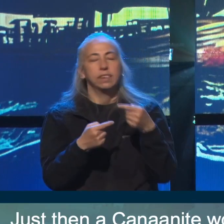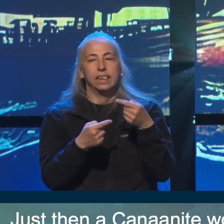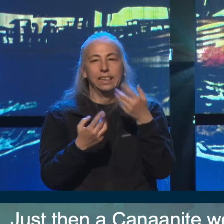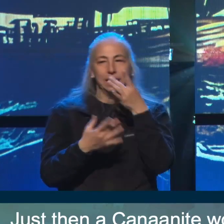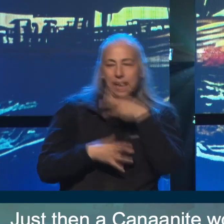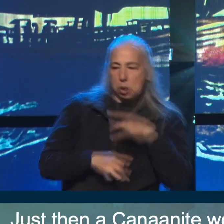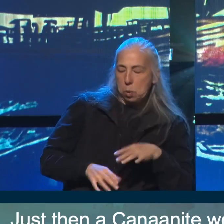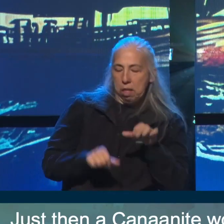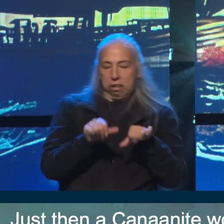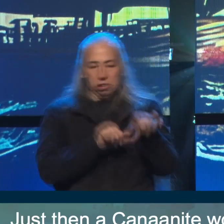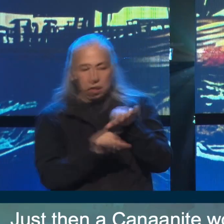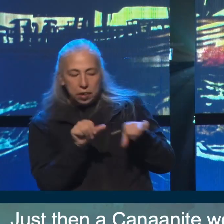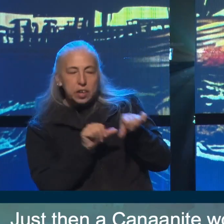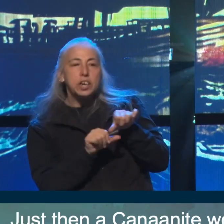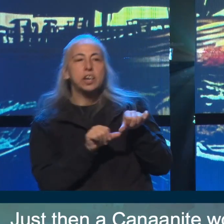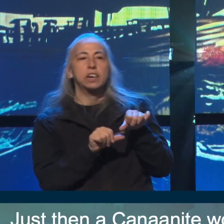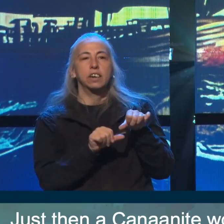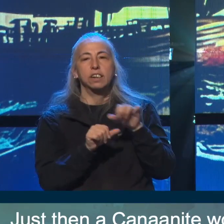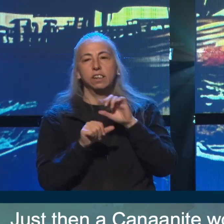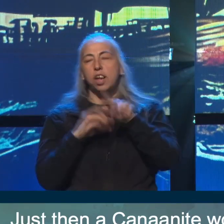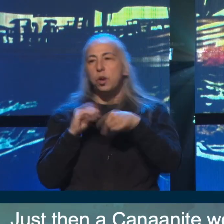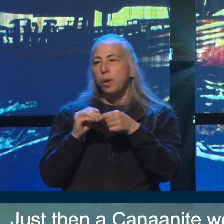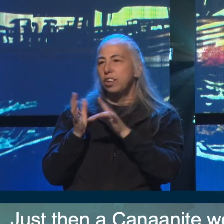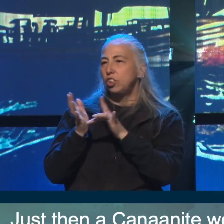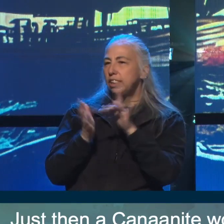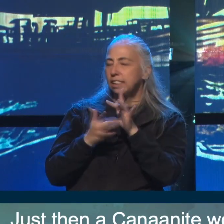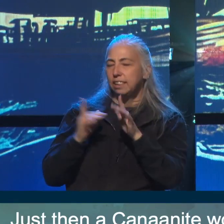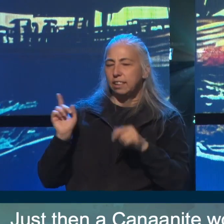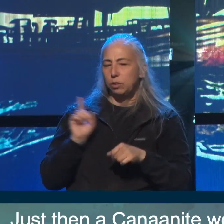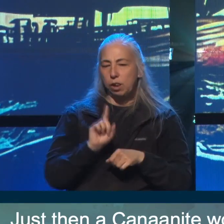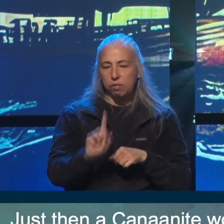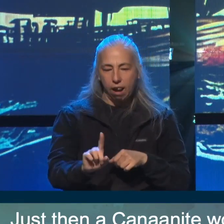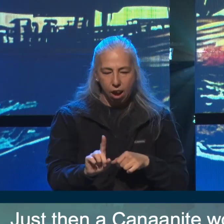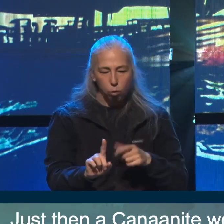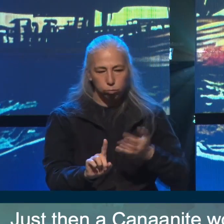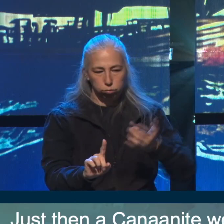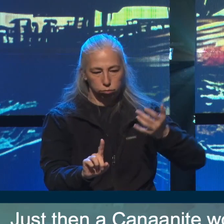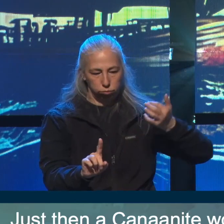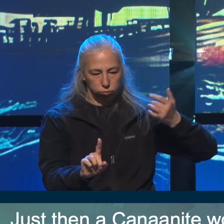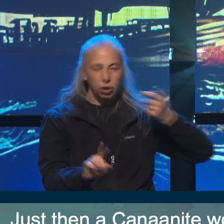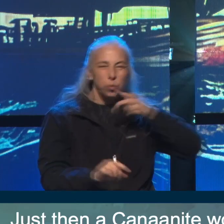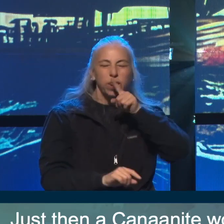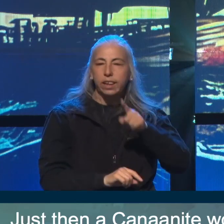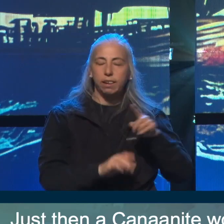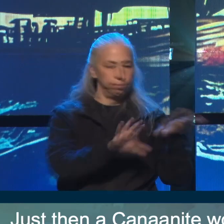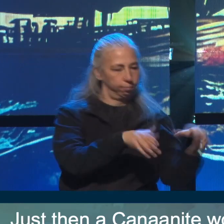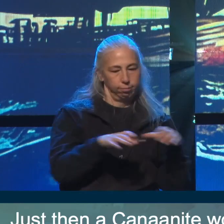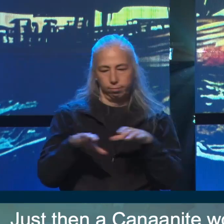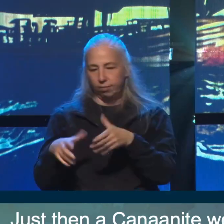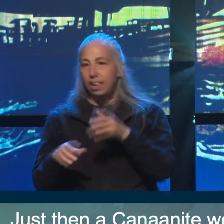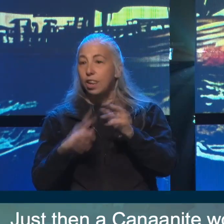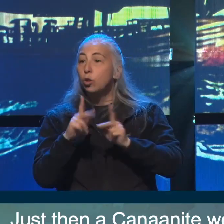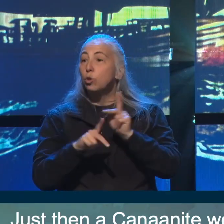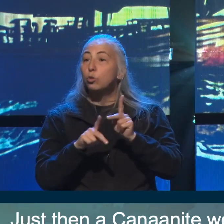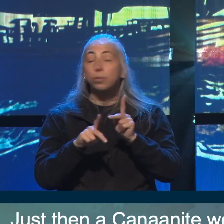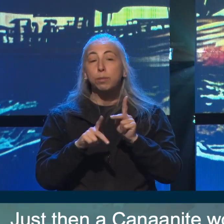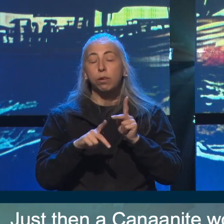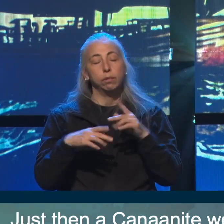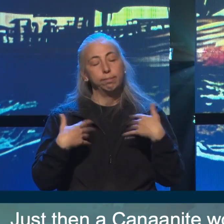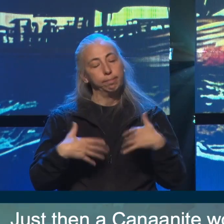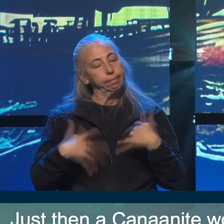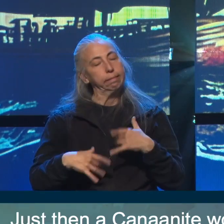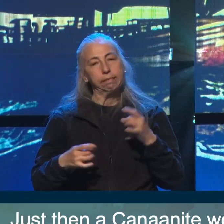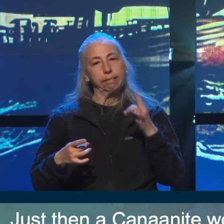on for when Jesus walked around, it maybe had been 800 years. A little animosity had been built up, didn't really care for each